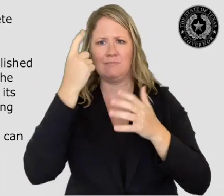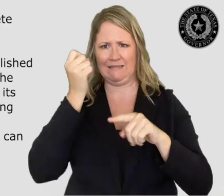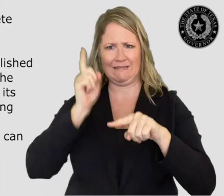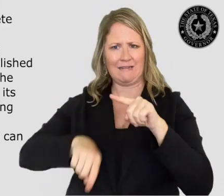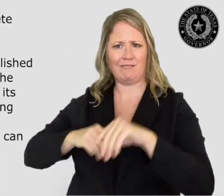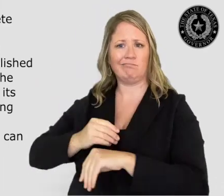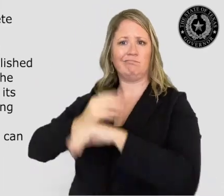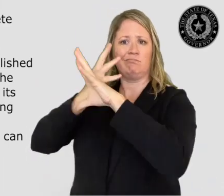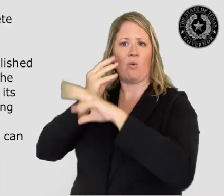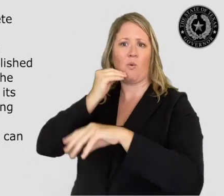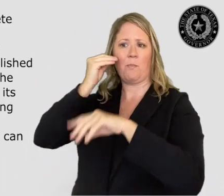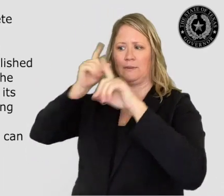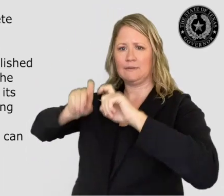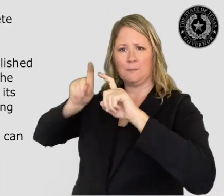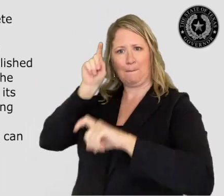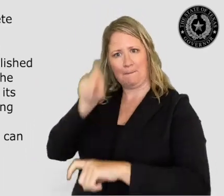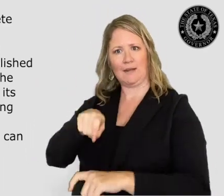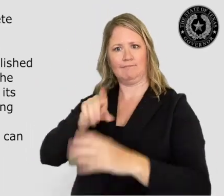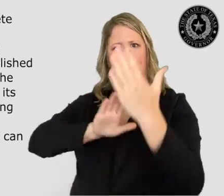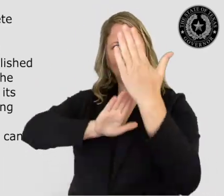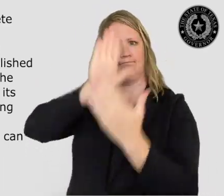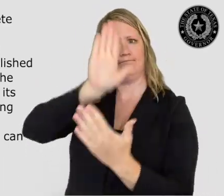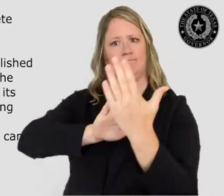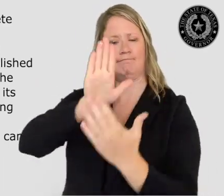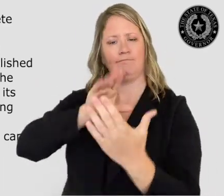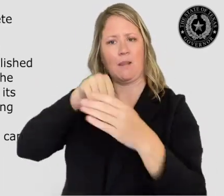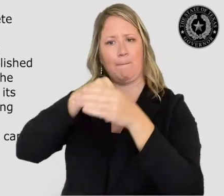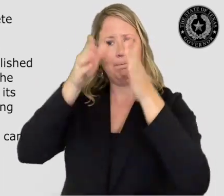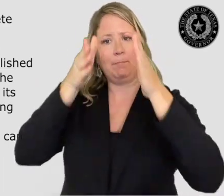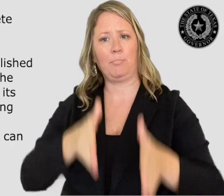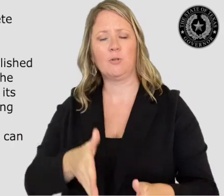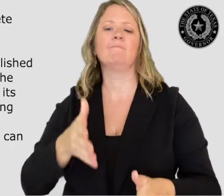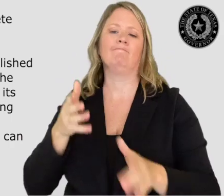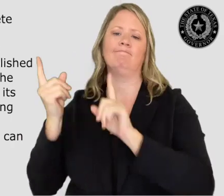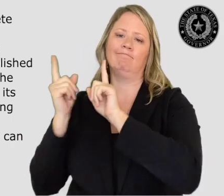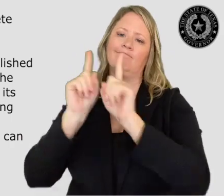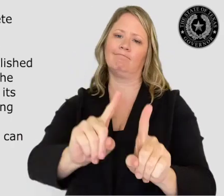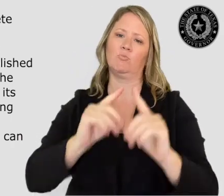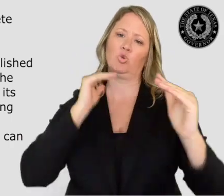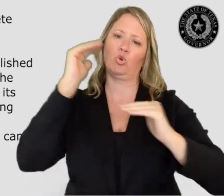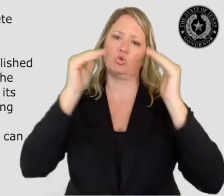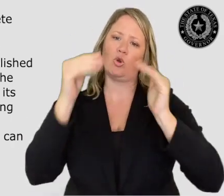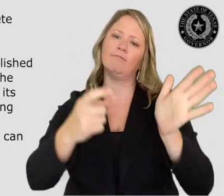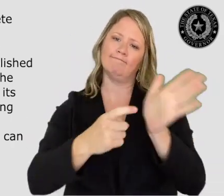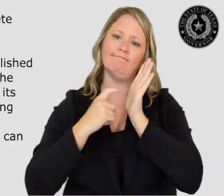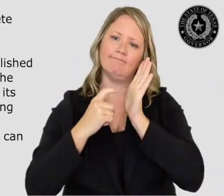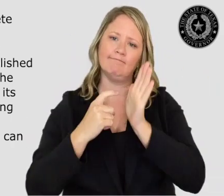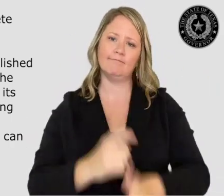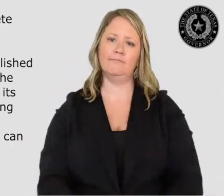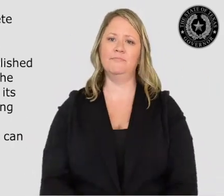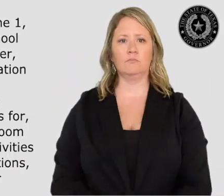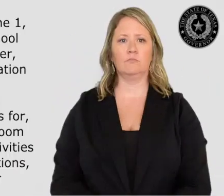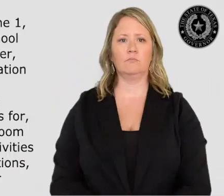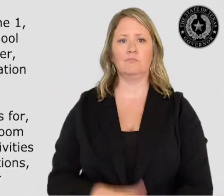school facility and its resources, excluding any activity or assessment which can be done virtually.